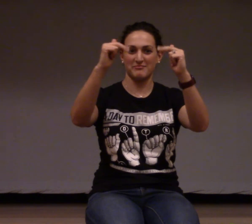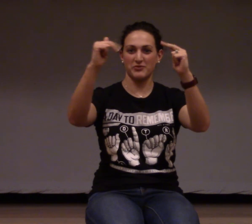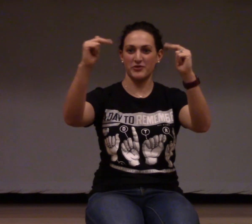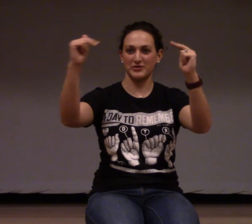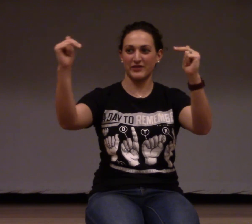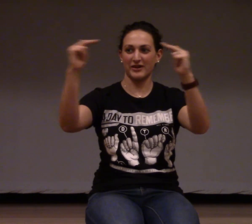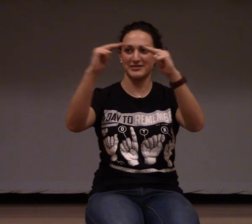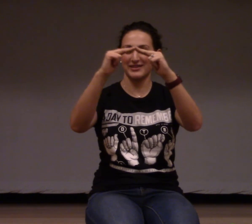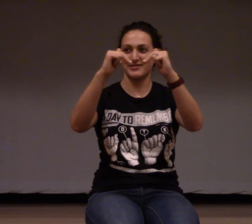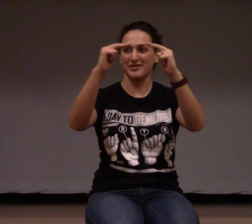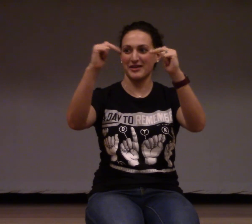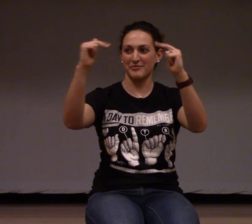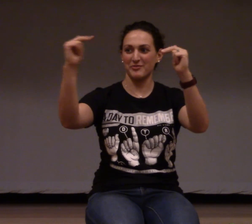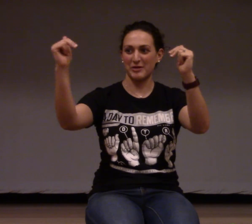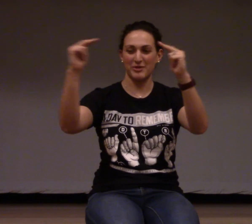move those fingers like bacon.